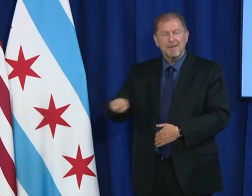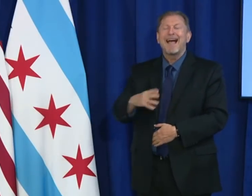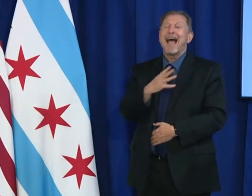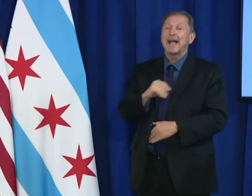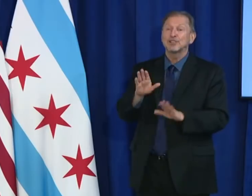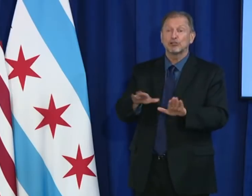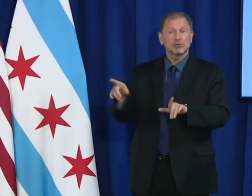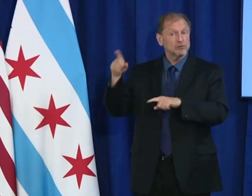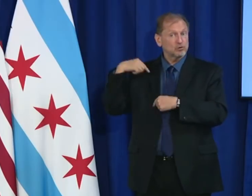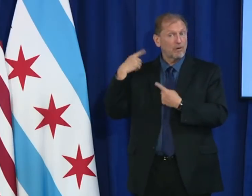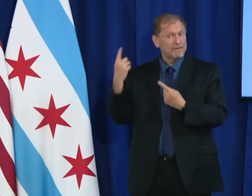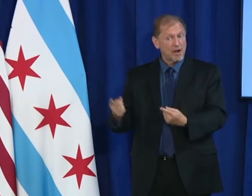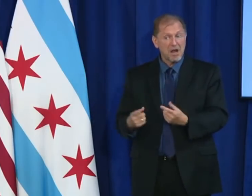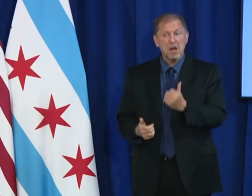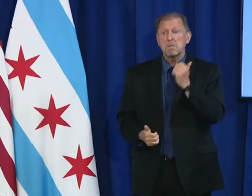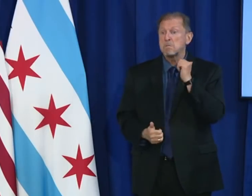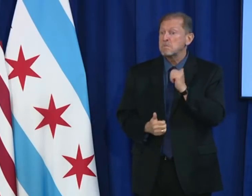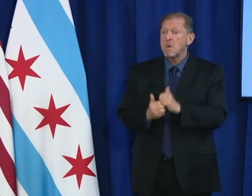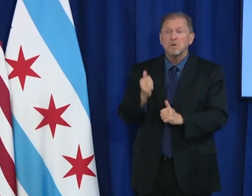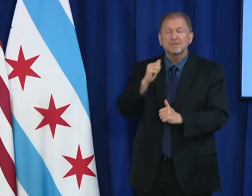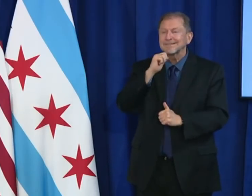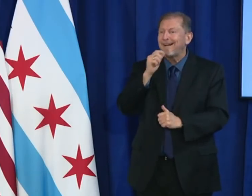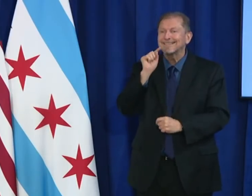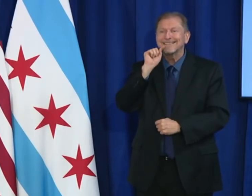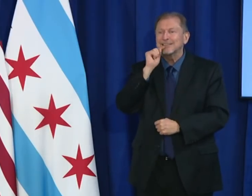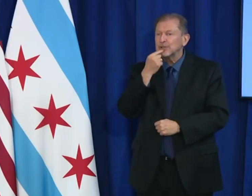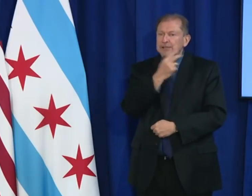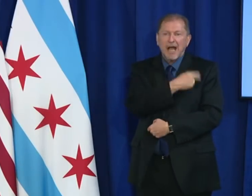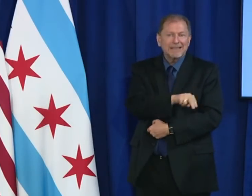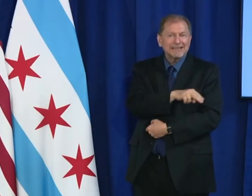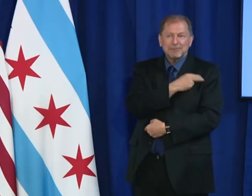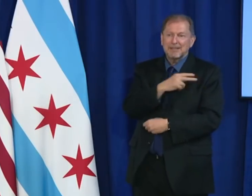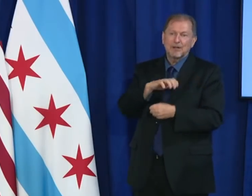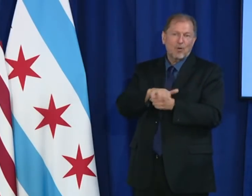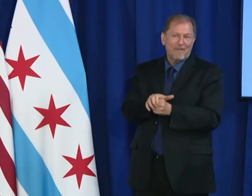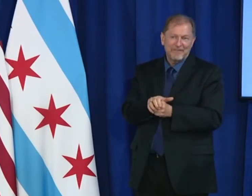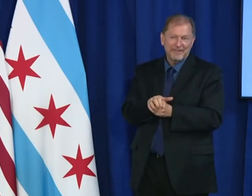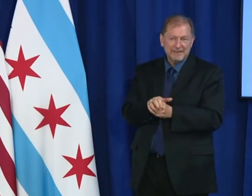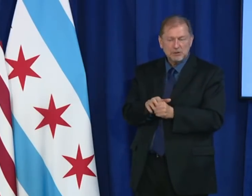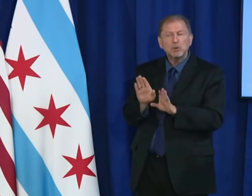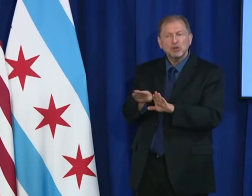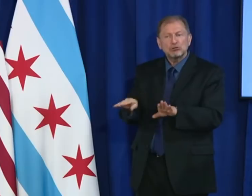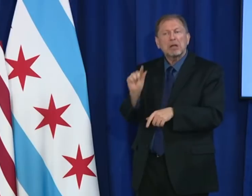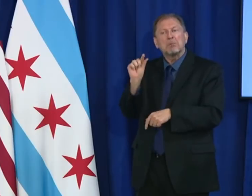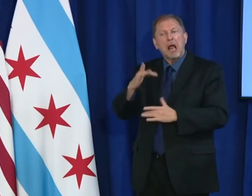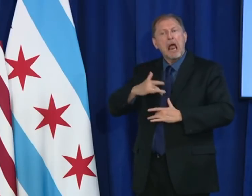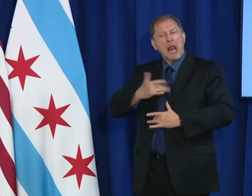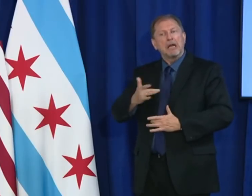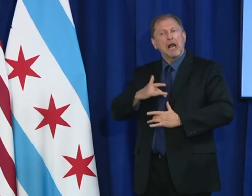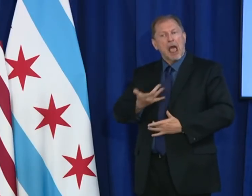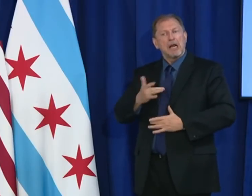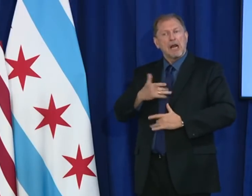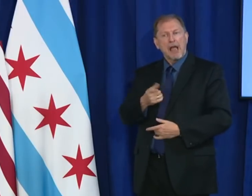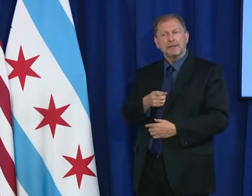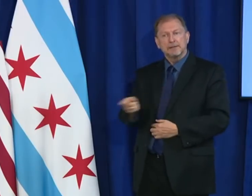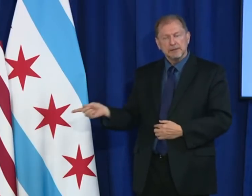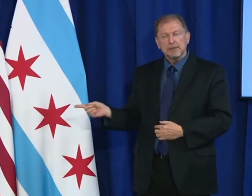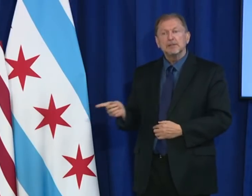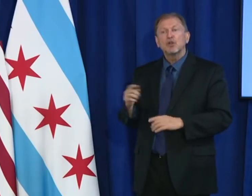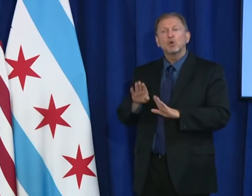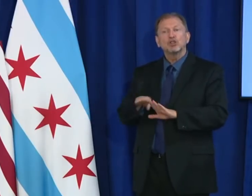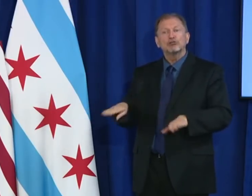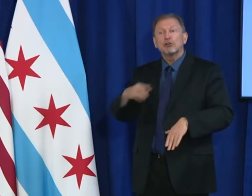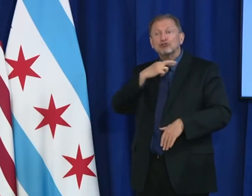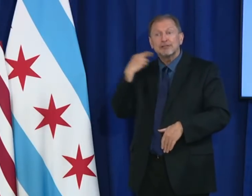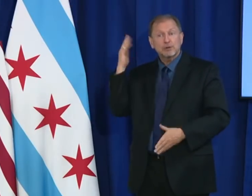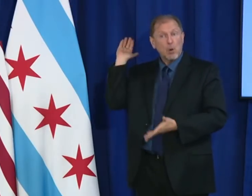large, have not had commonly the serious outcomes from COVID-19. So we we know that they will actually be in a later